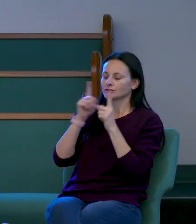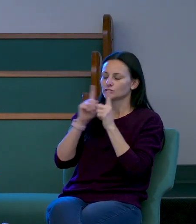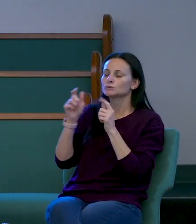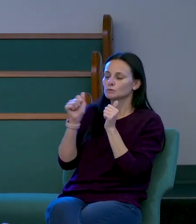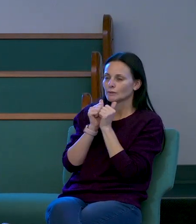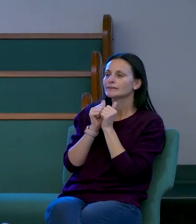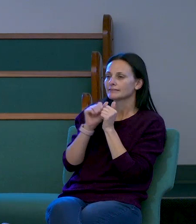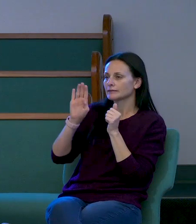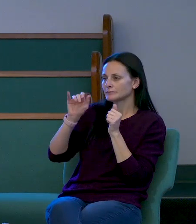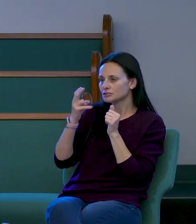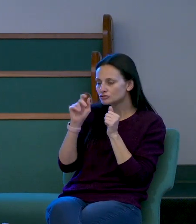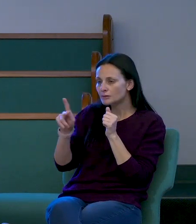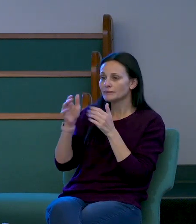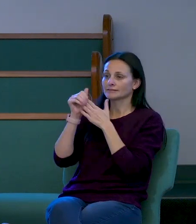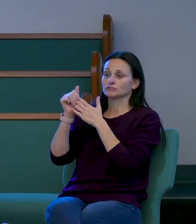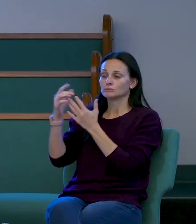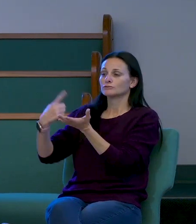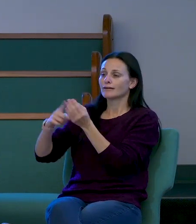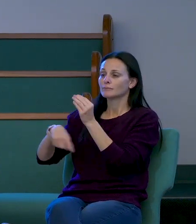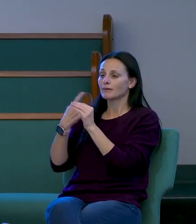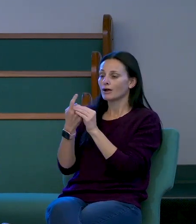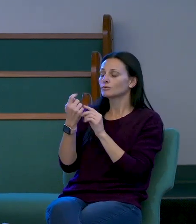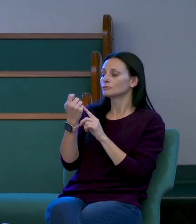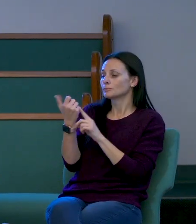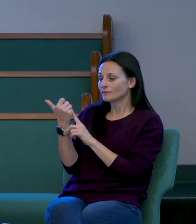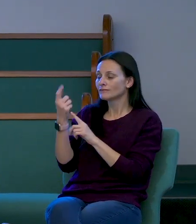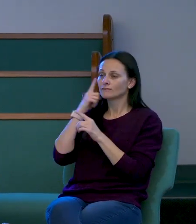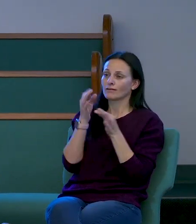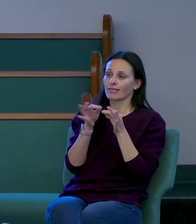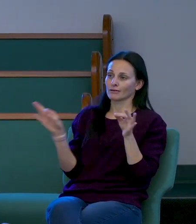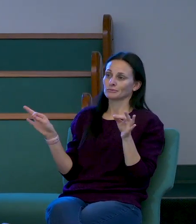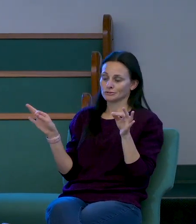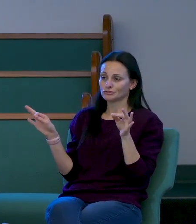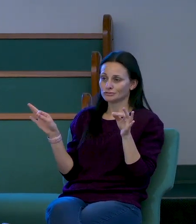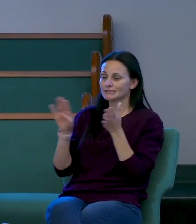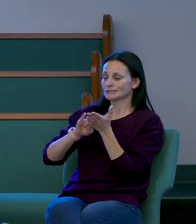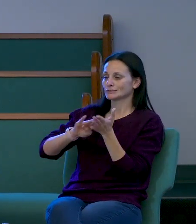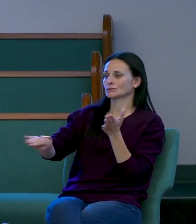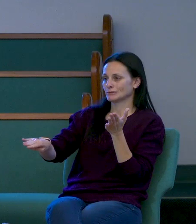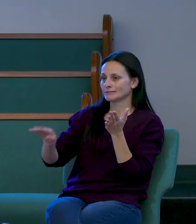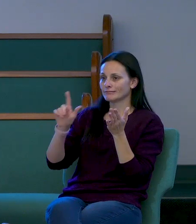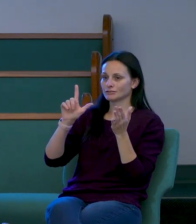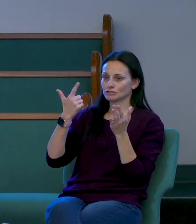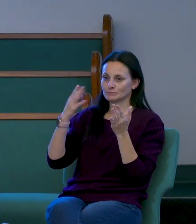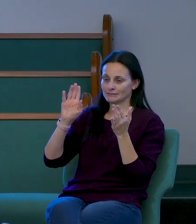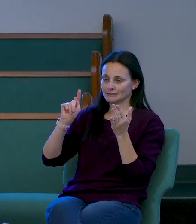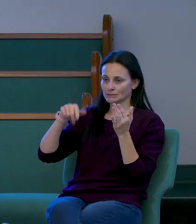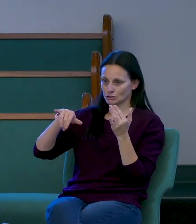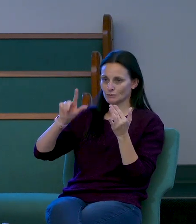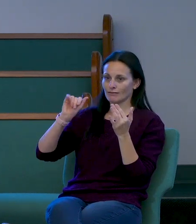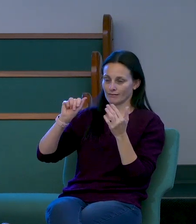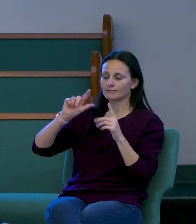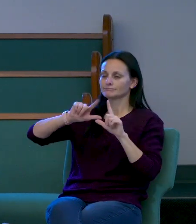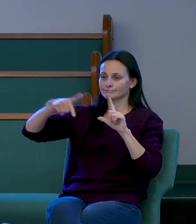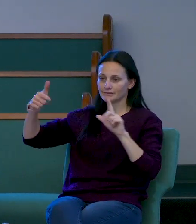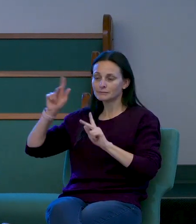leadership talking about the removal of language that excluded LGBTQIA persons from a